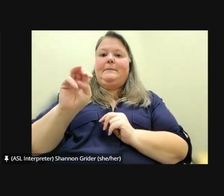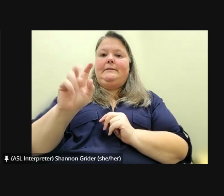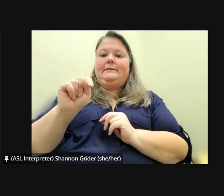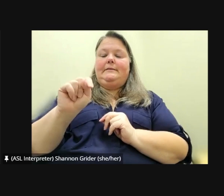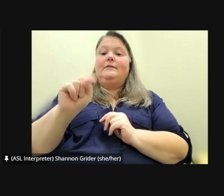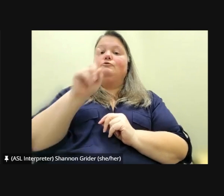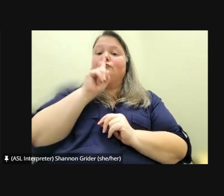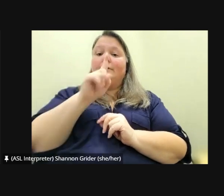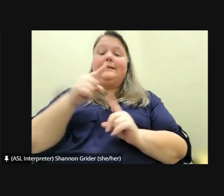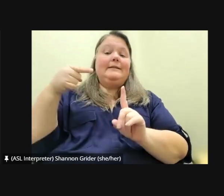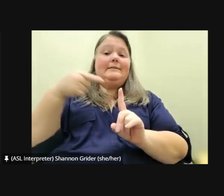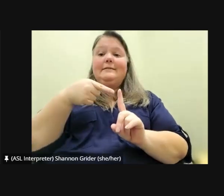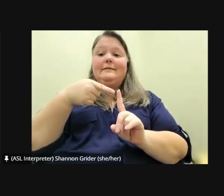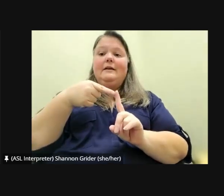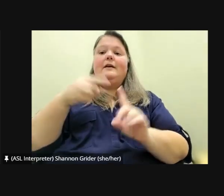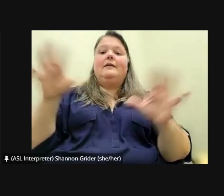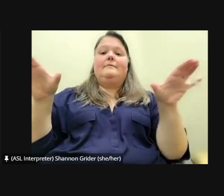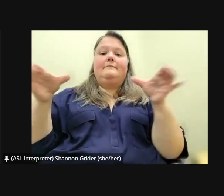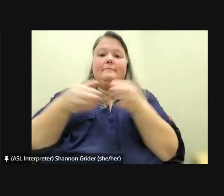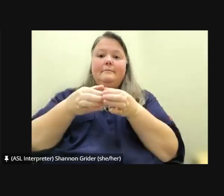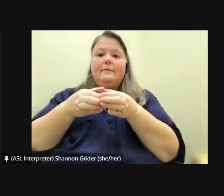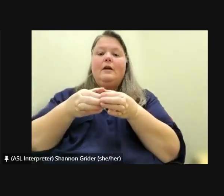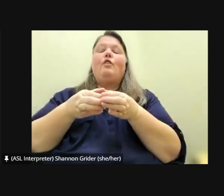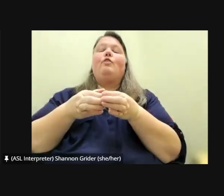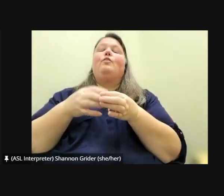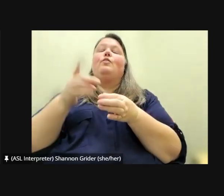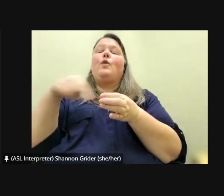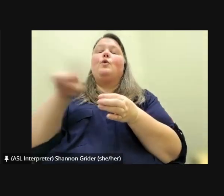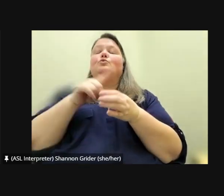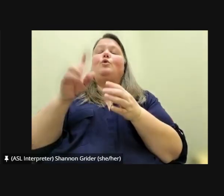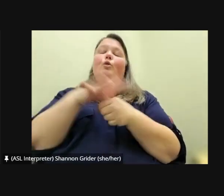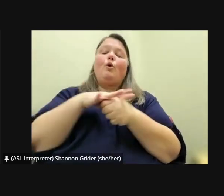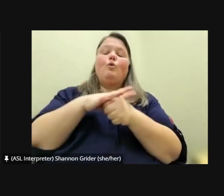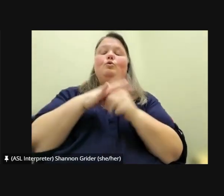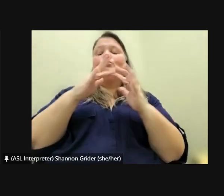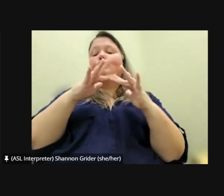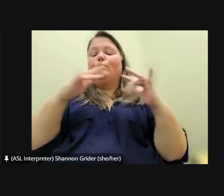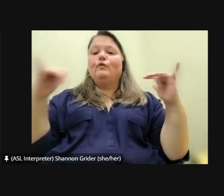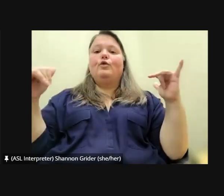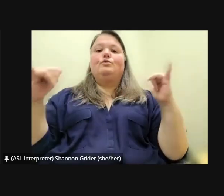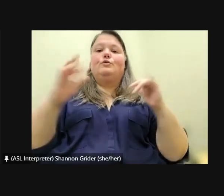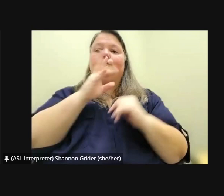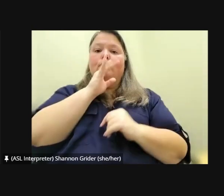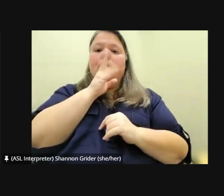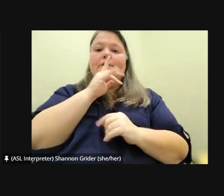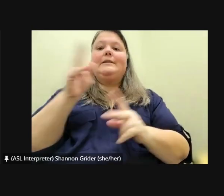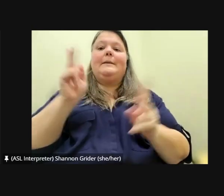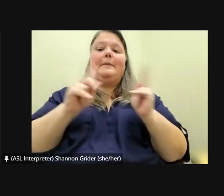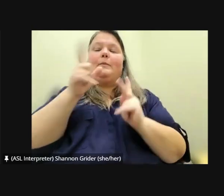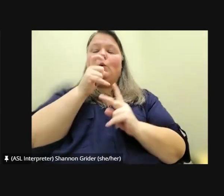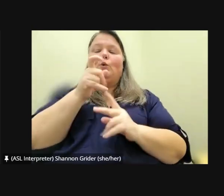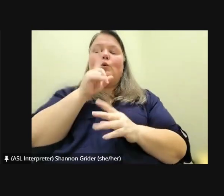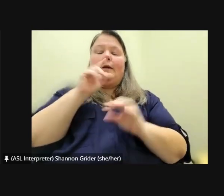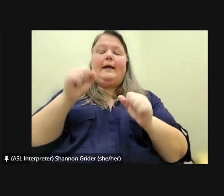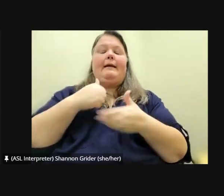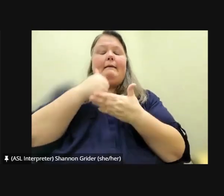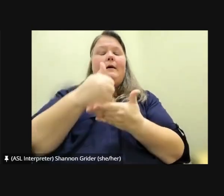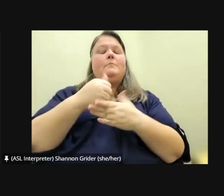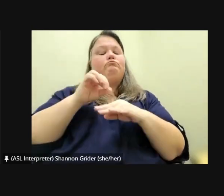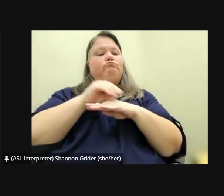diverse state and local voices who share a commitment to advancing policies that strengthen alignment to local accountability and assessment